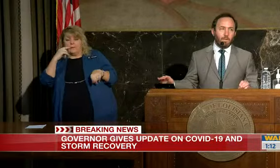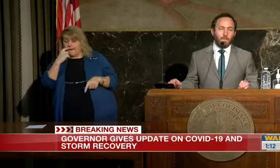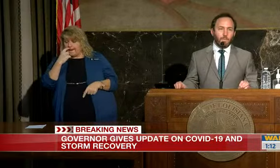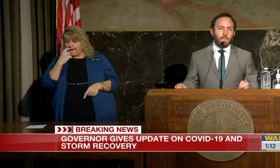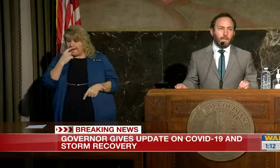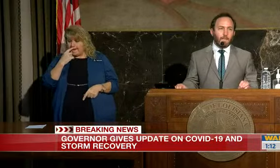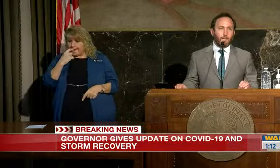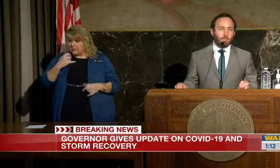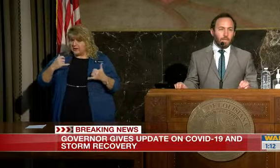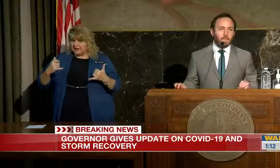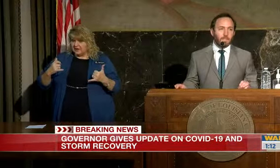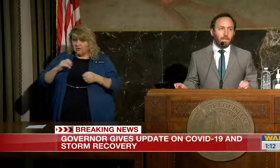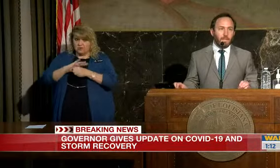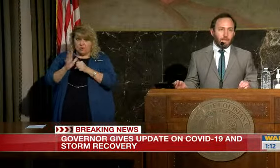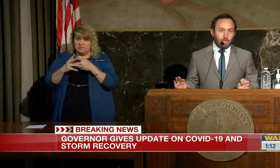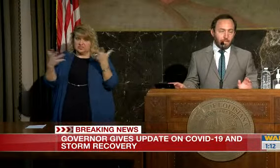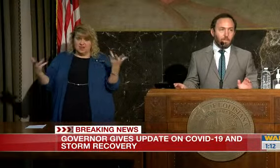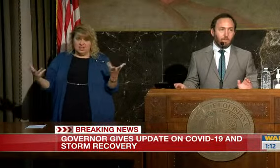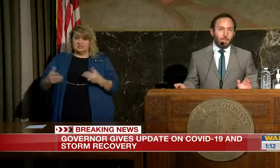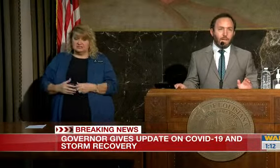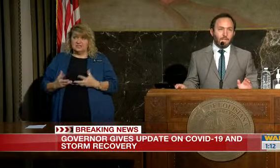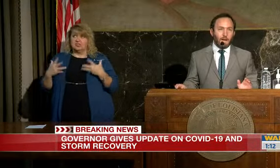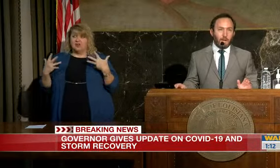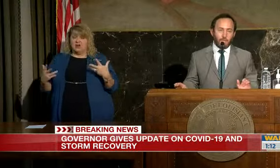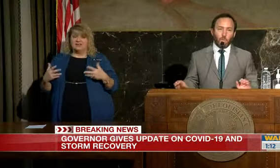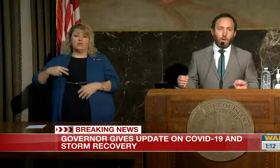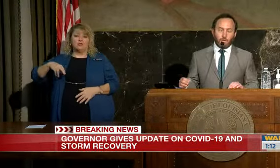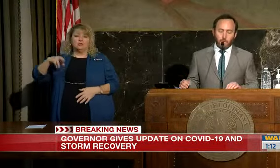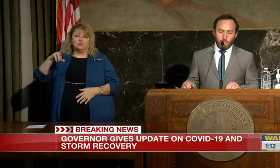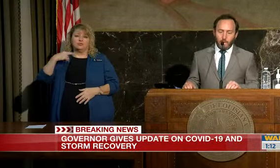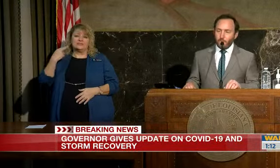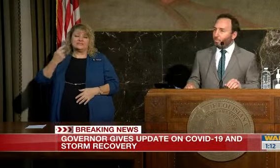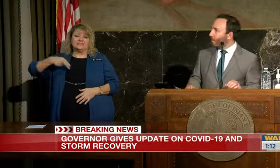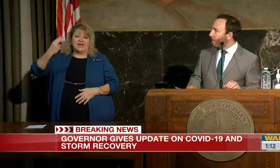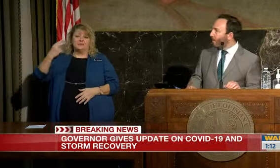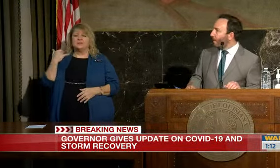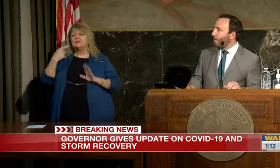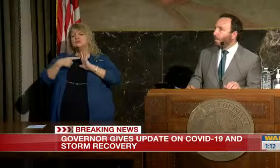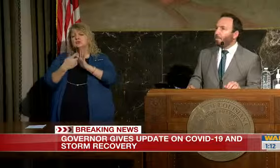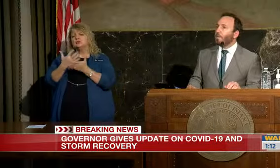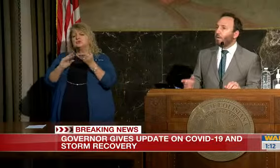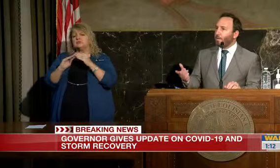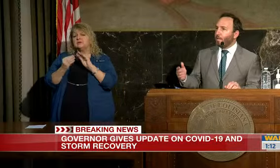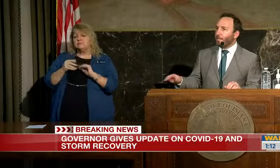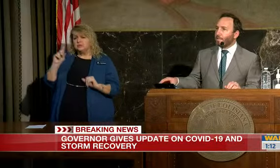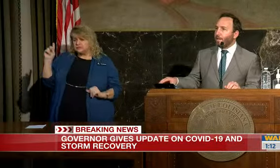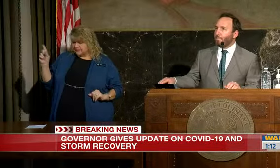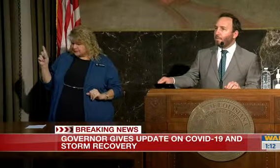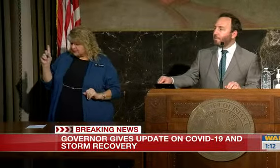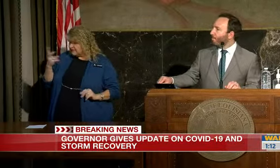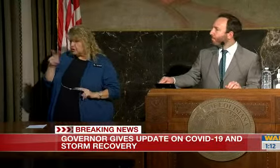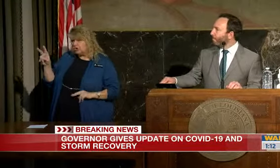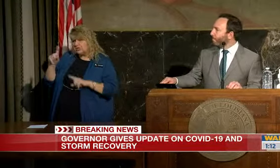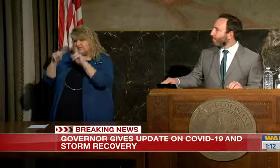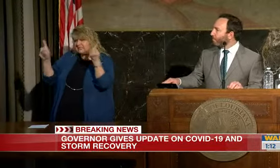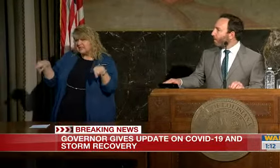COVID in Louisiana, and the risk still remains high. And I'm going to walk through some data points on that. If you can go to the next slide,